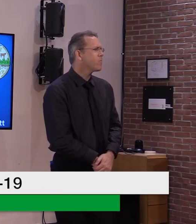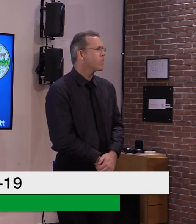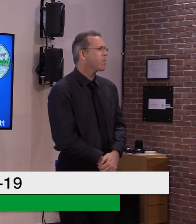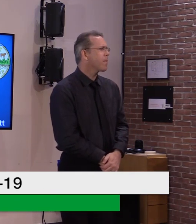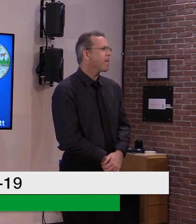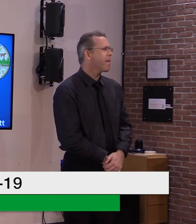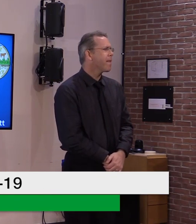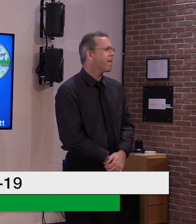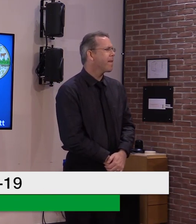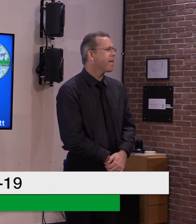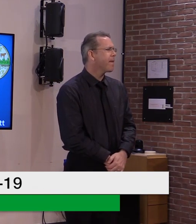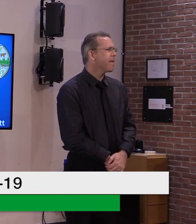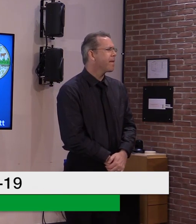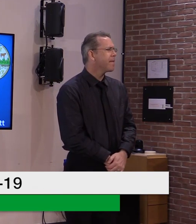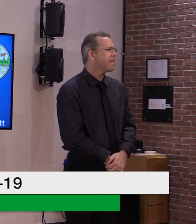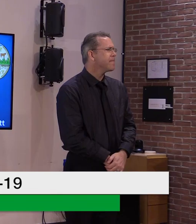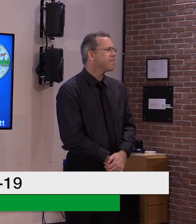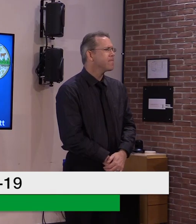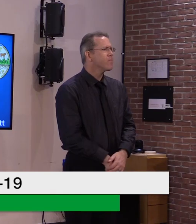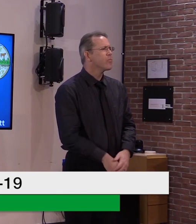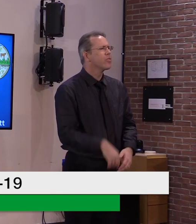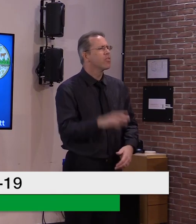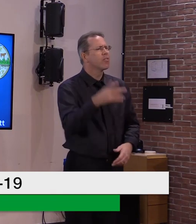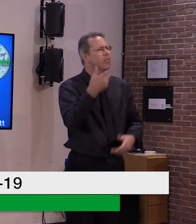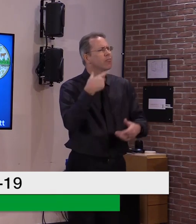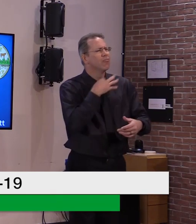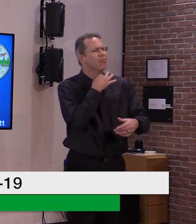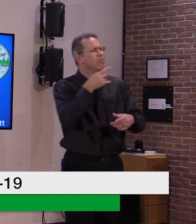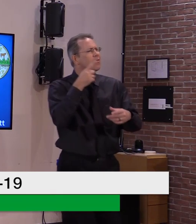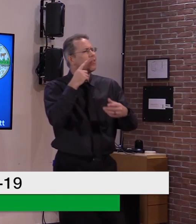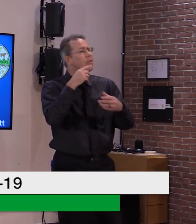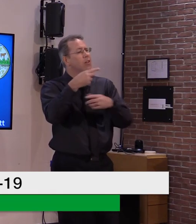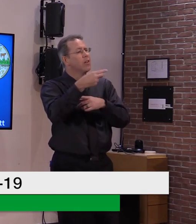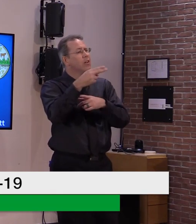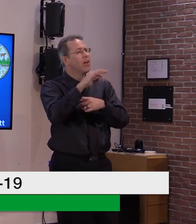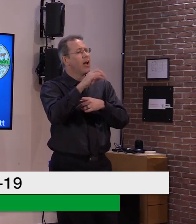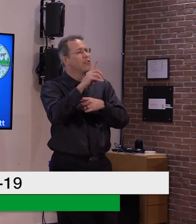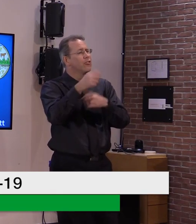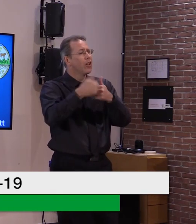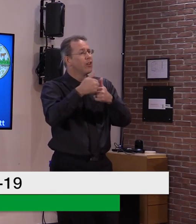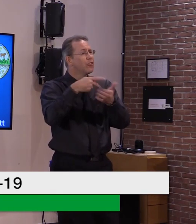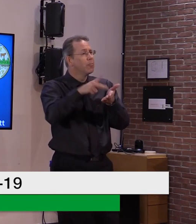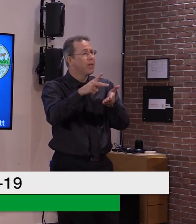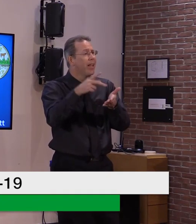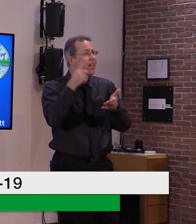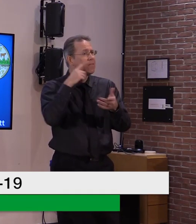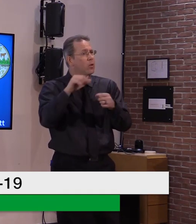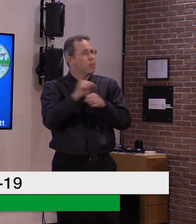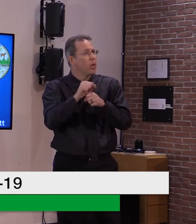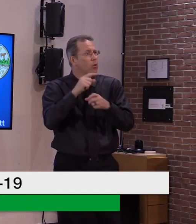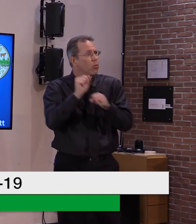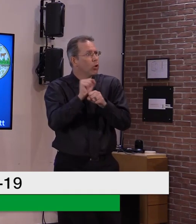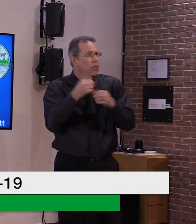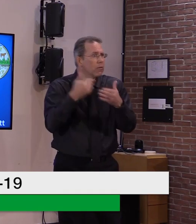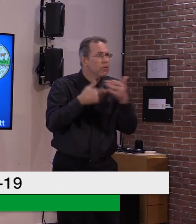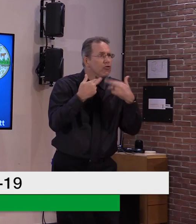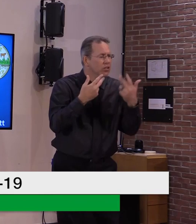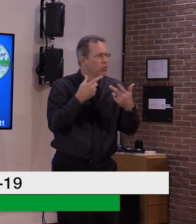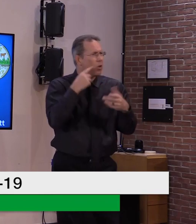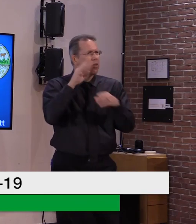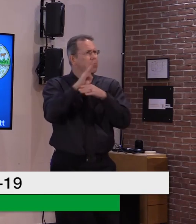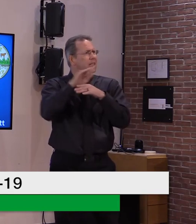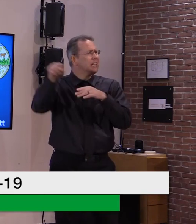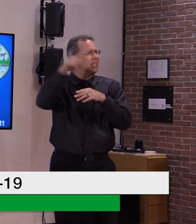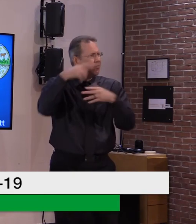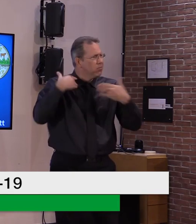their seeming reluctance to whatever it was will be accounted for in the future when we design these programs they're updated